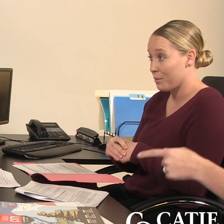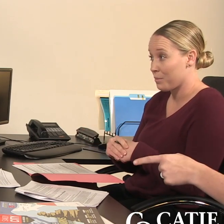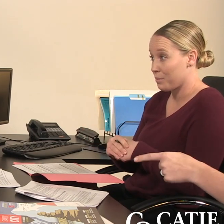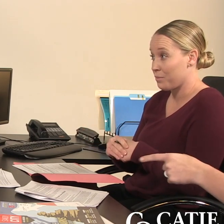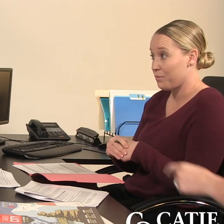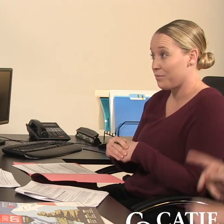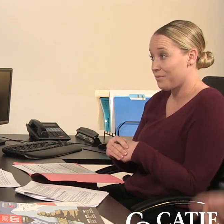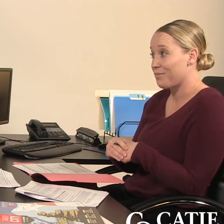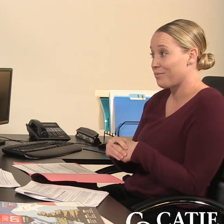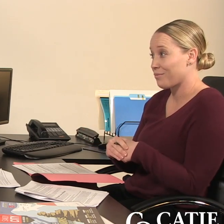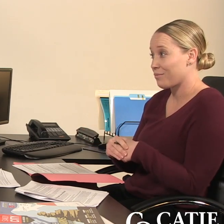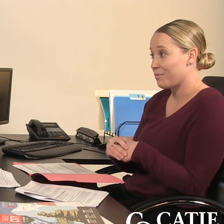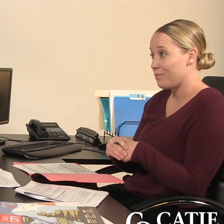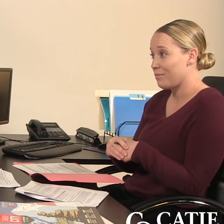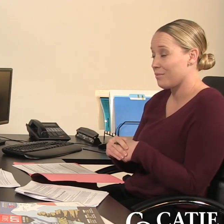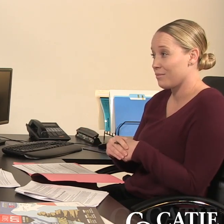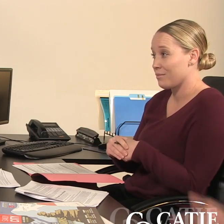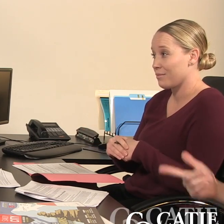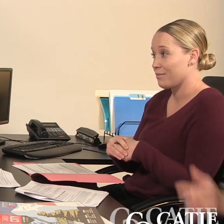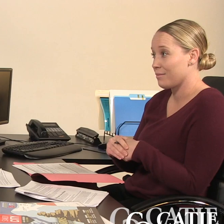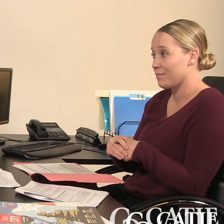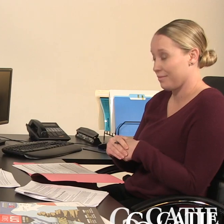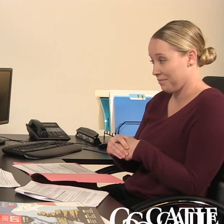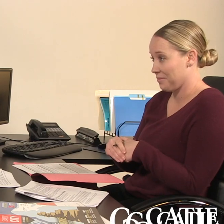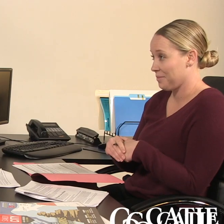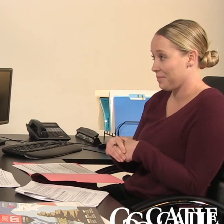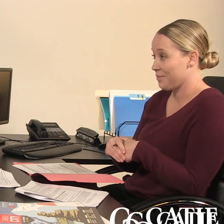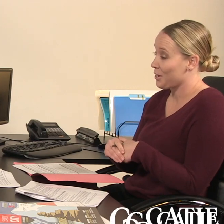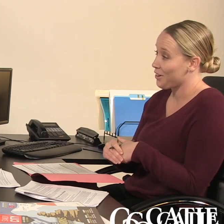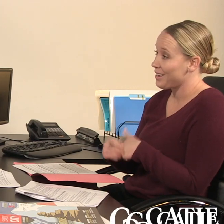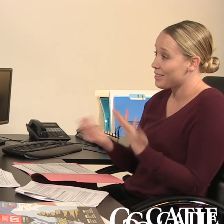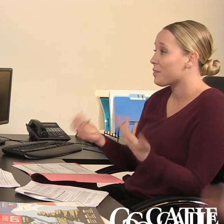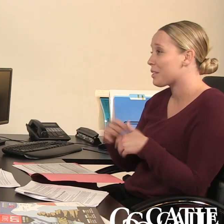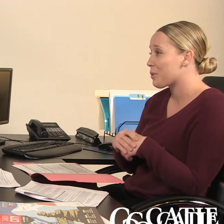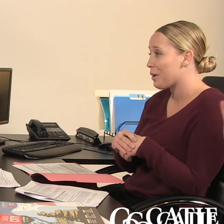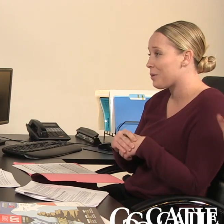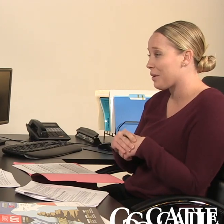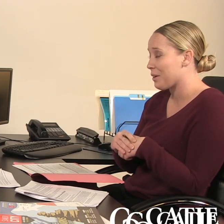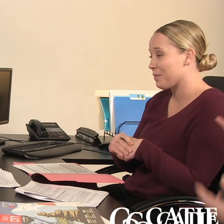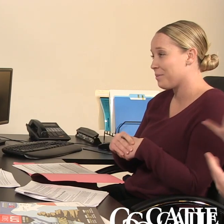All right, let's go ahead and go down there.